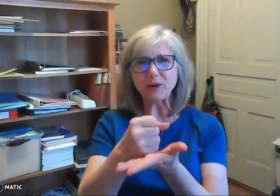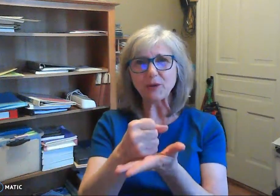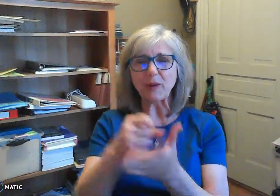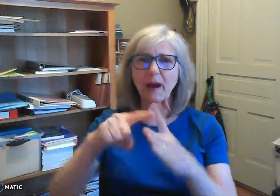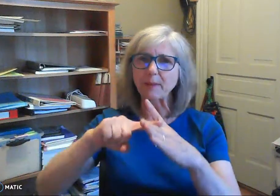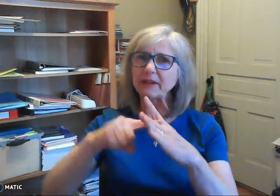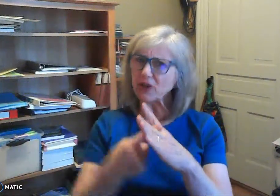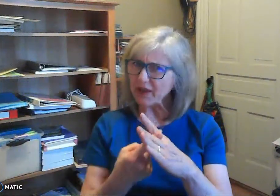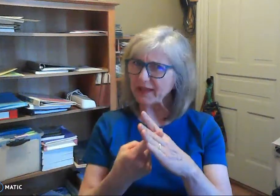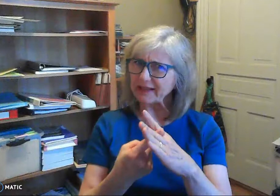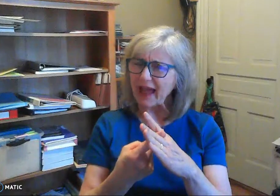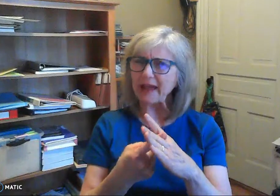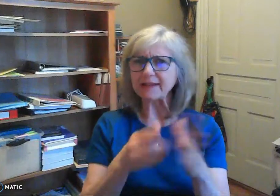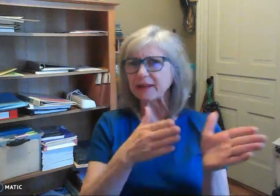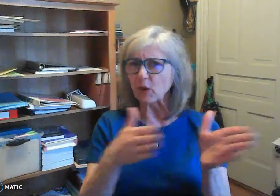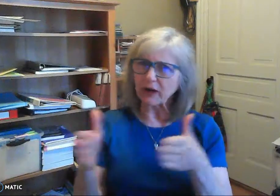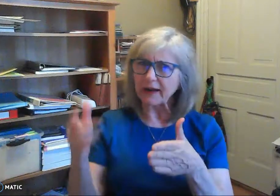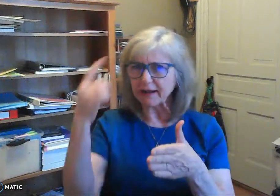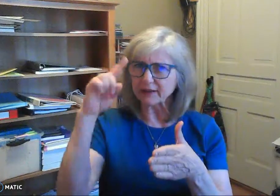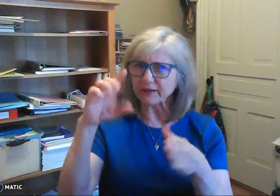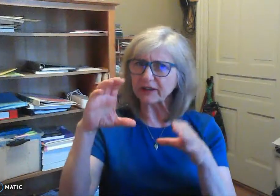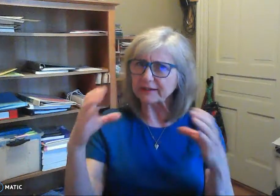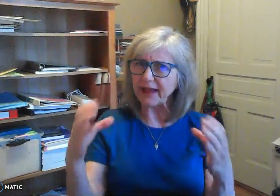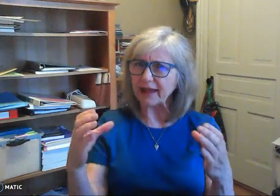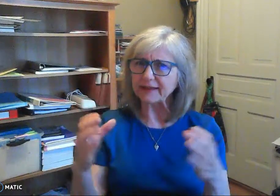you start the class and organize for class.